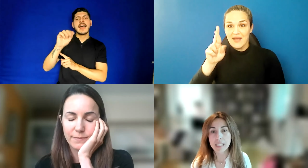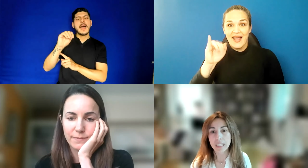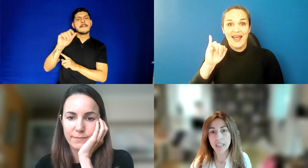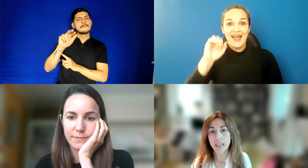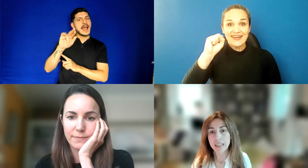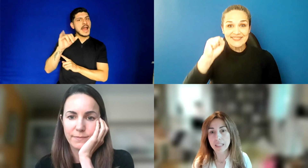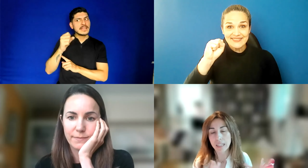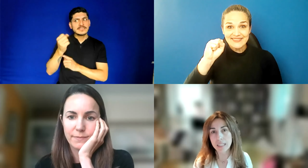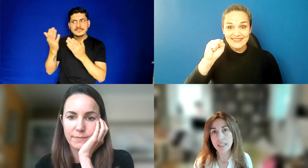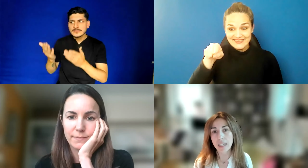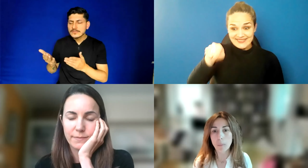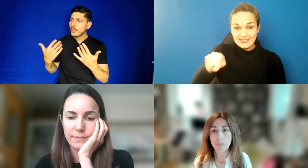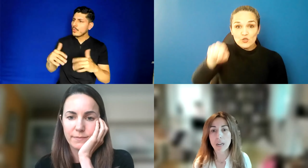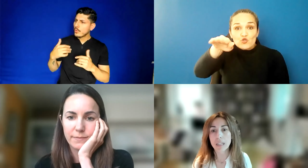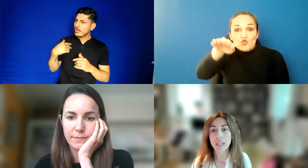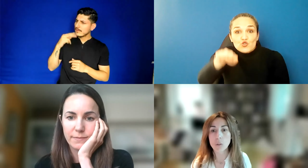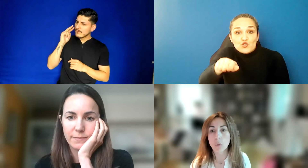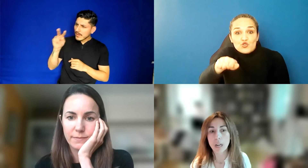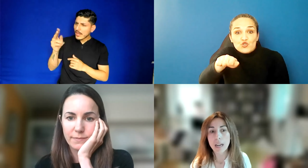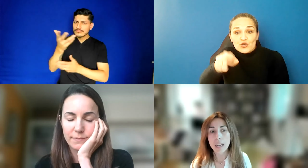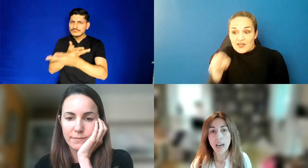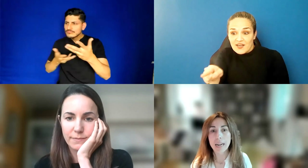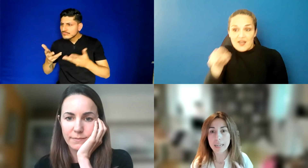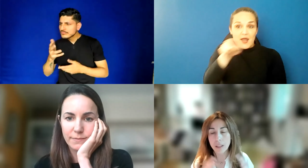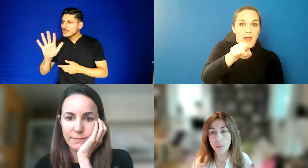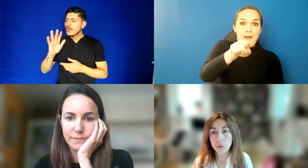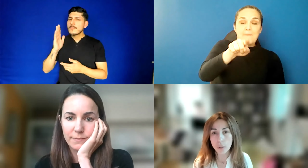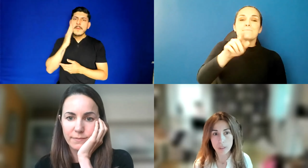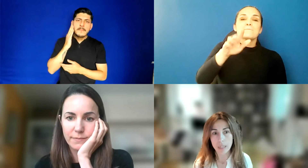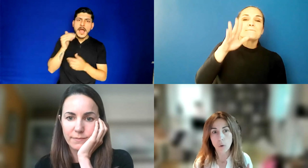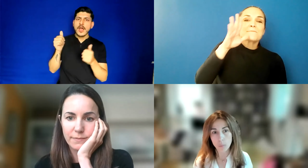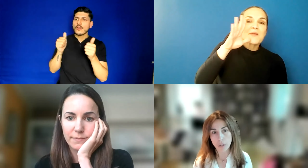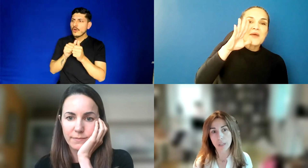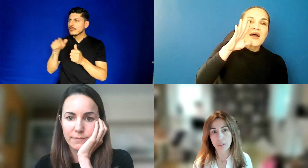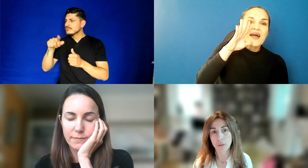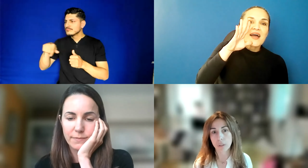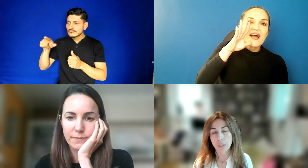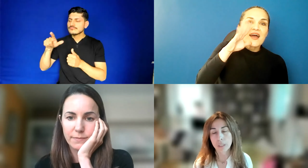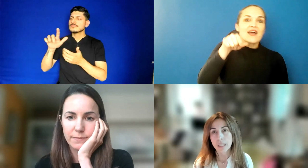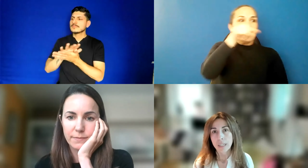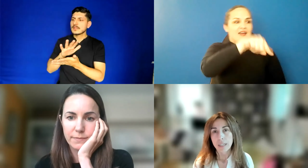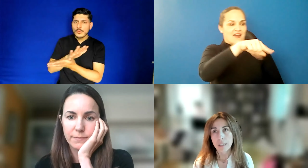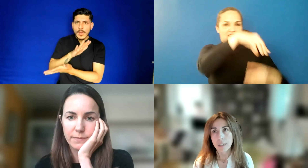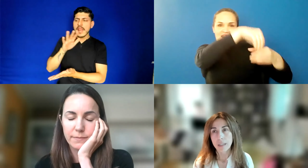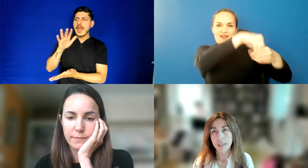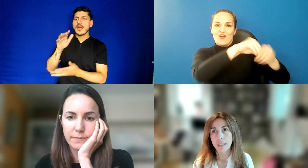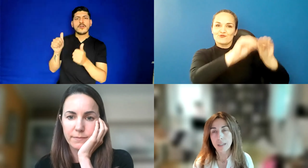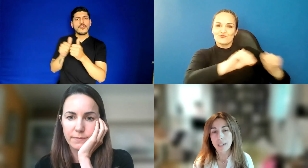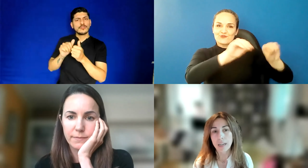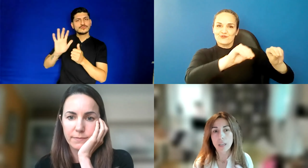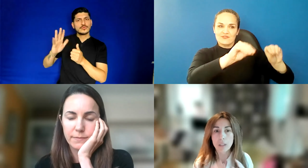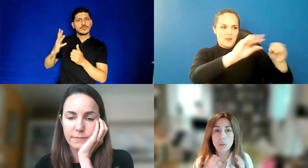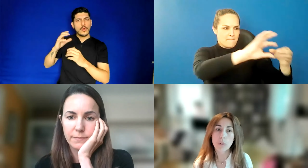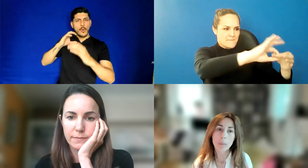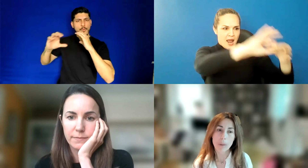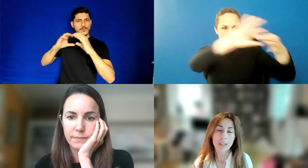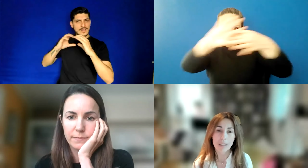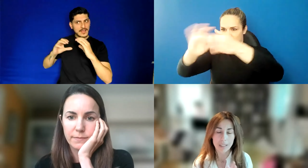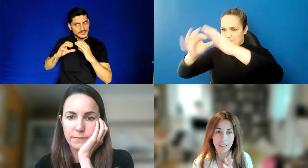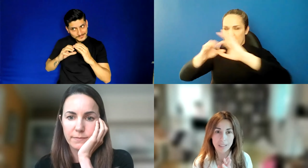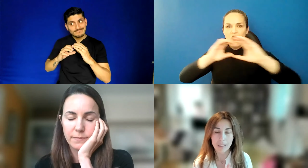the story of Damaris and the triangle created between the school, the mother, and Damaris herself, all around the topic